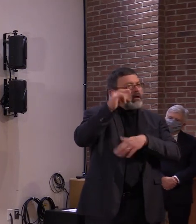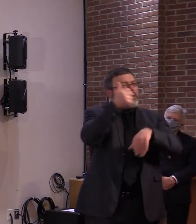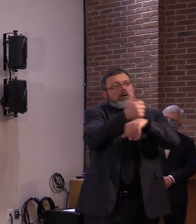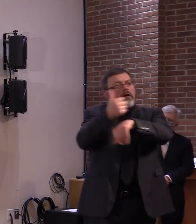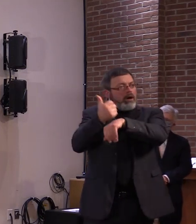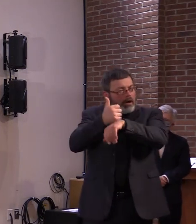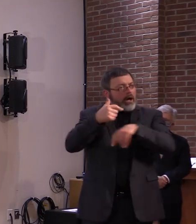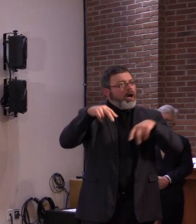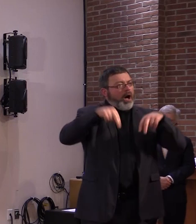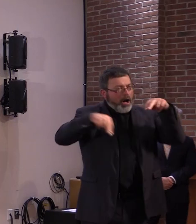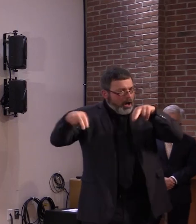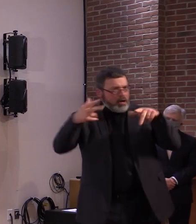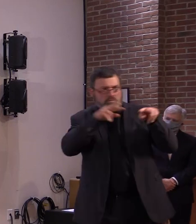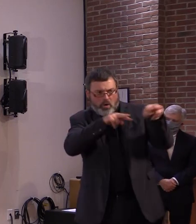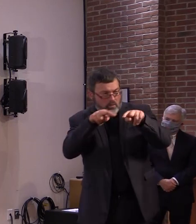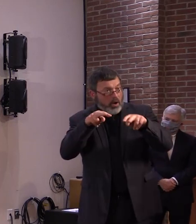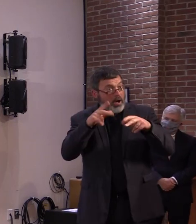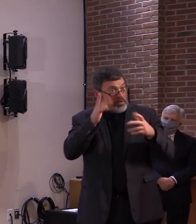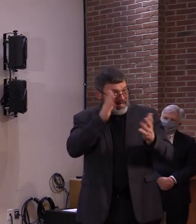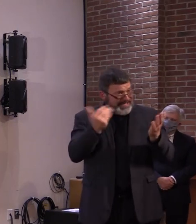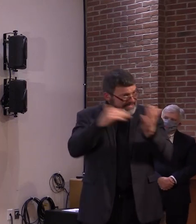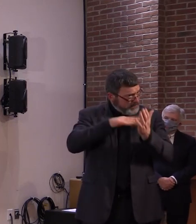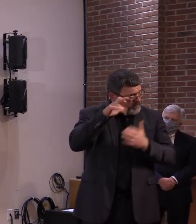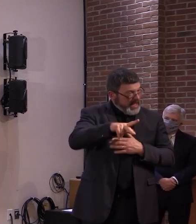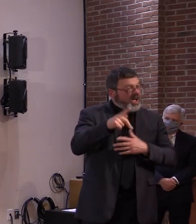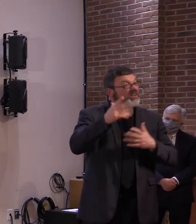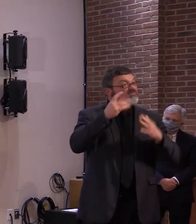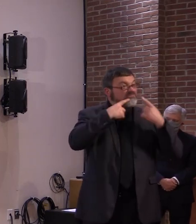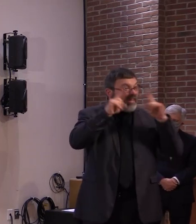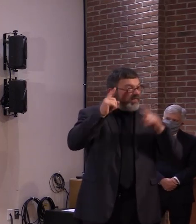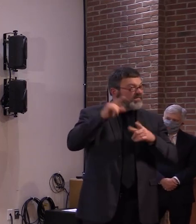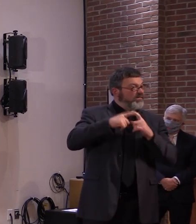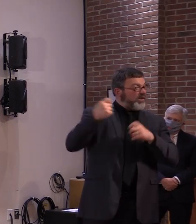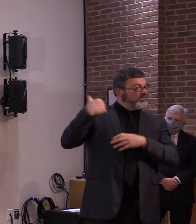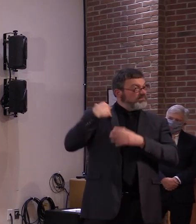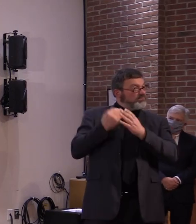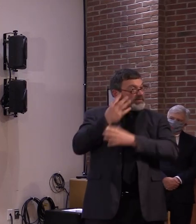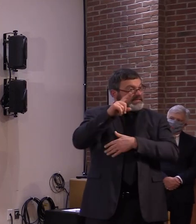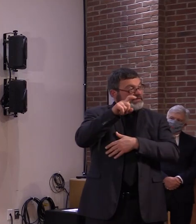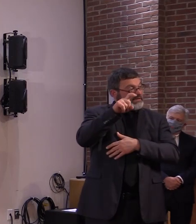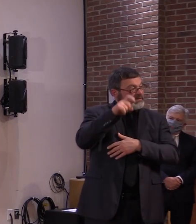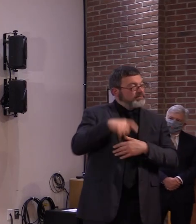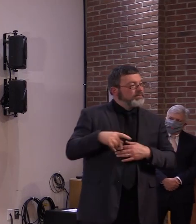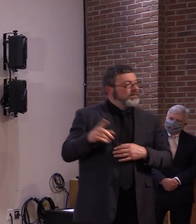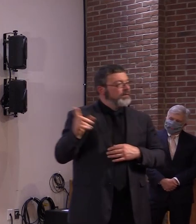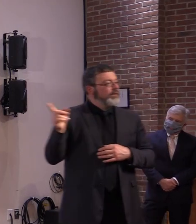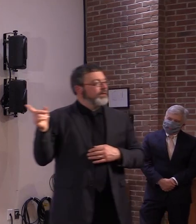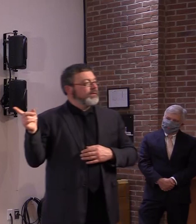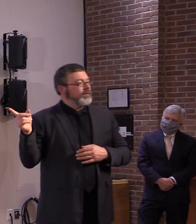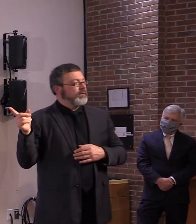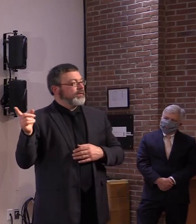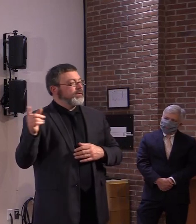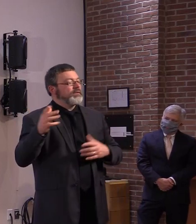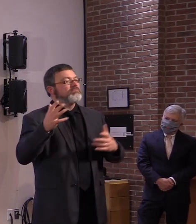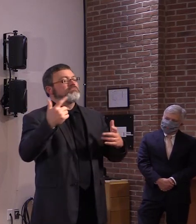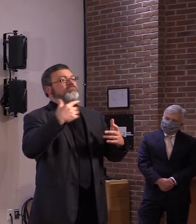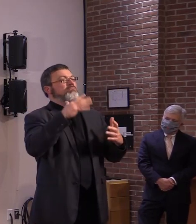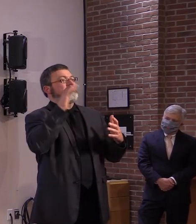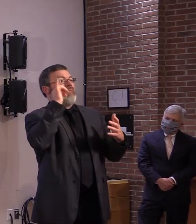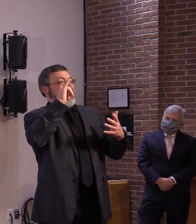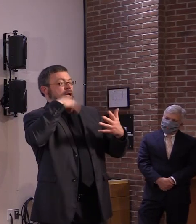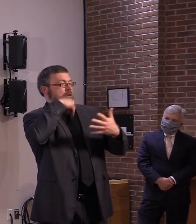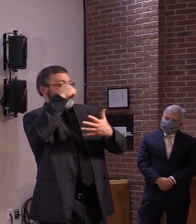Yeah, we're considering doing whatever we can to make sure that we communicate directly to those coming into the